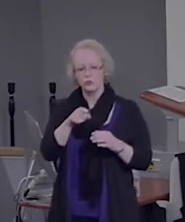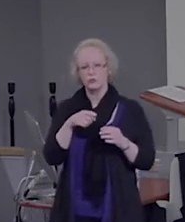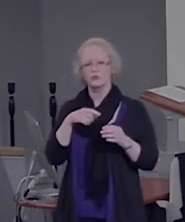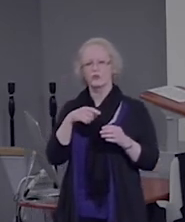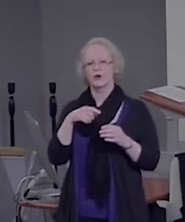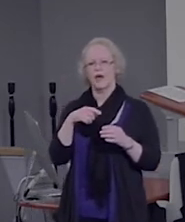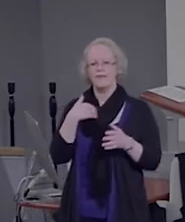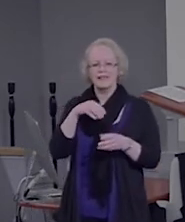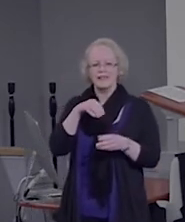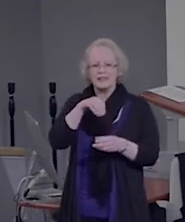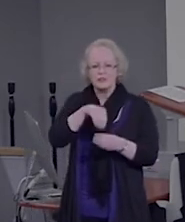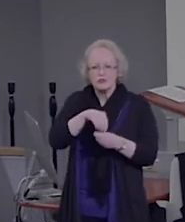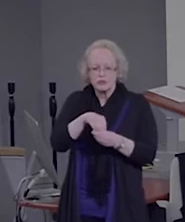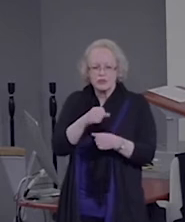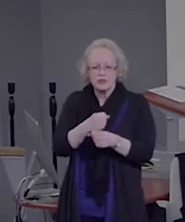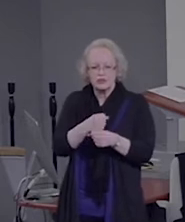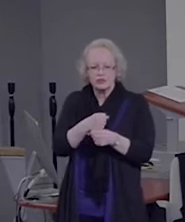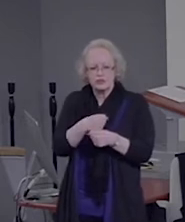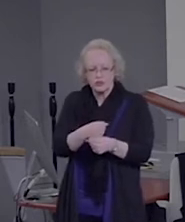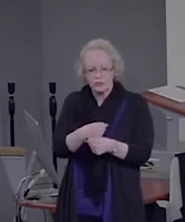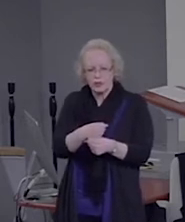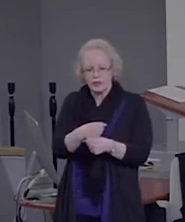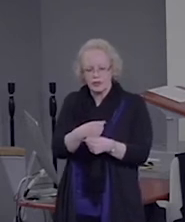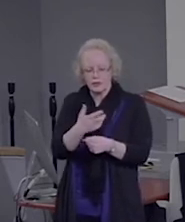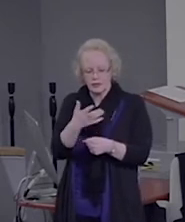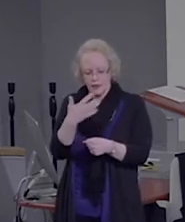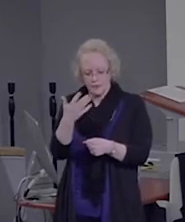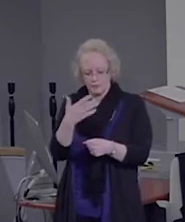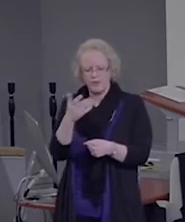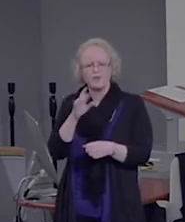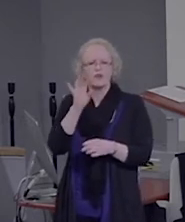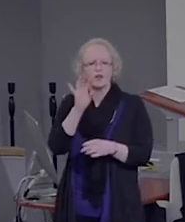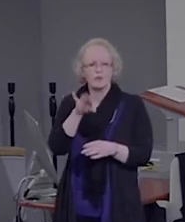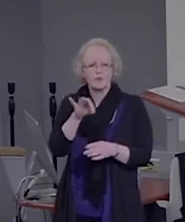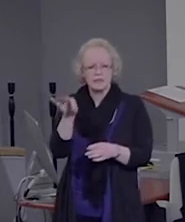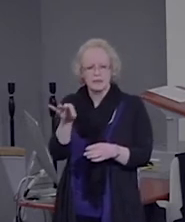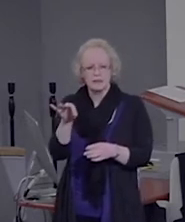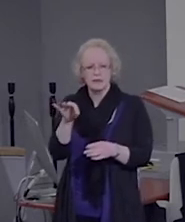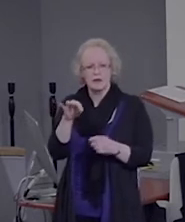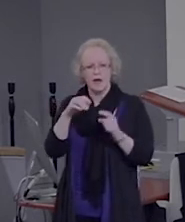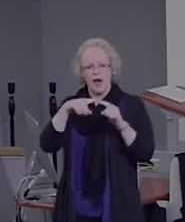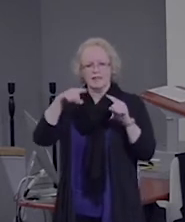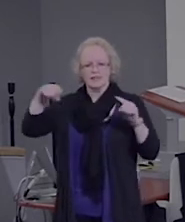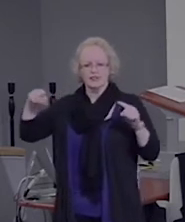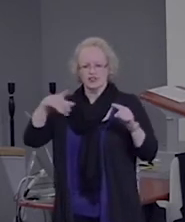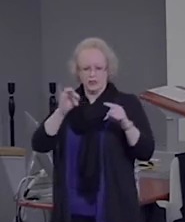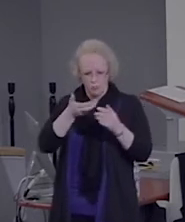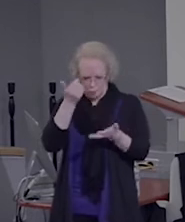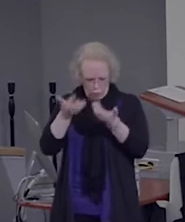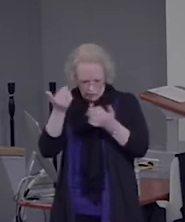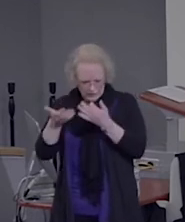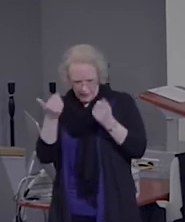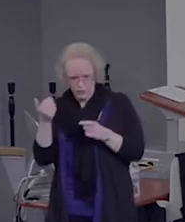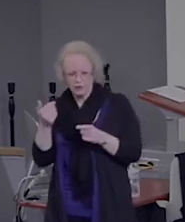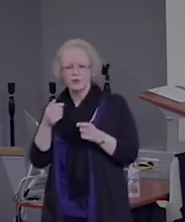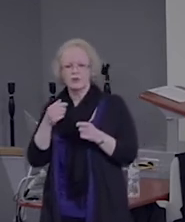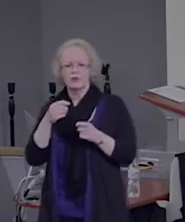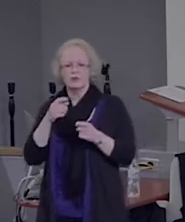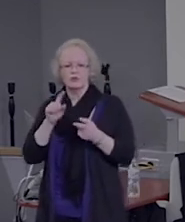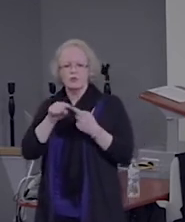frequency oscillations from those that are only